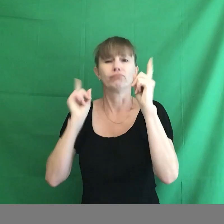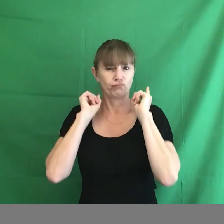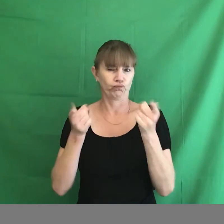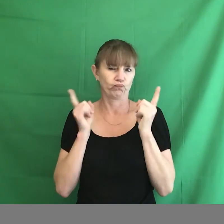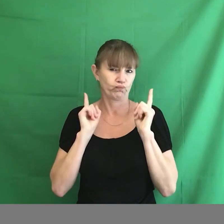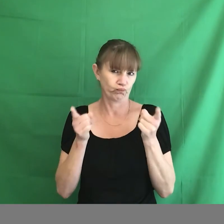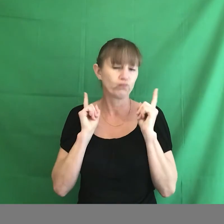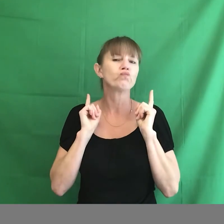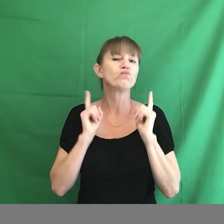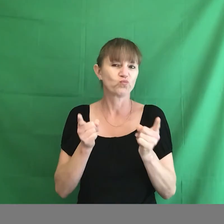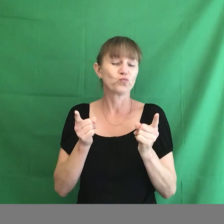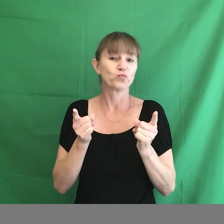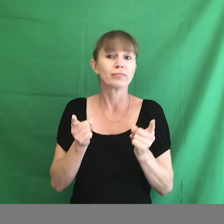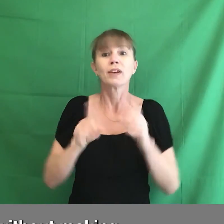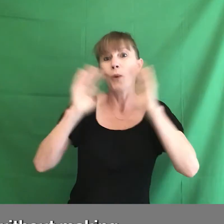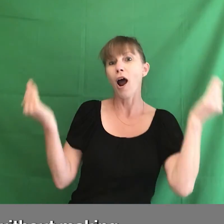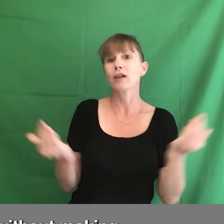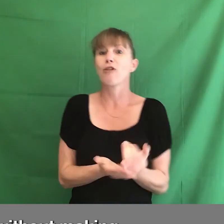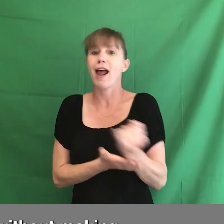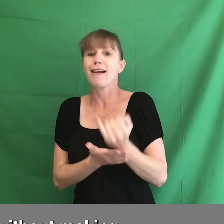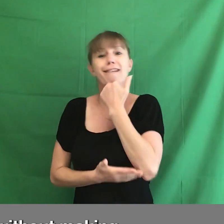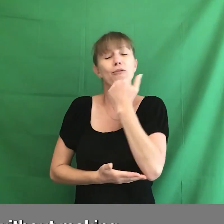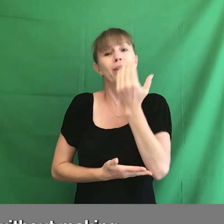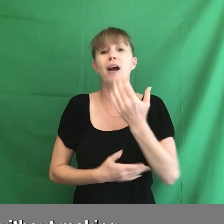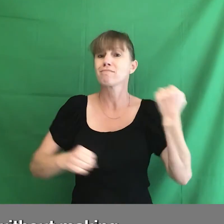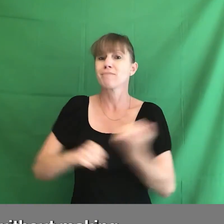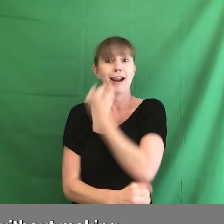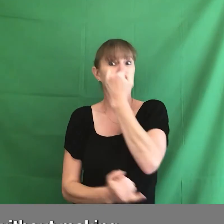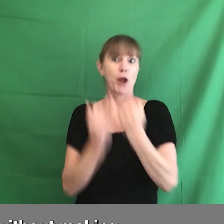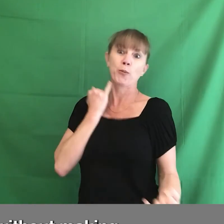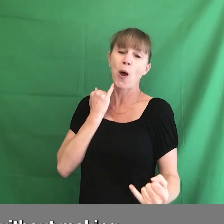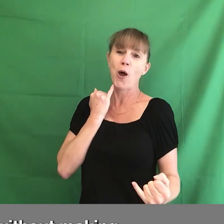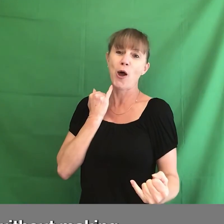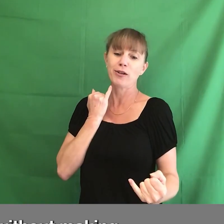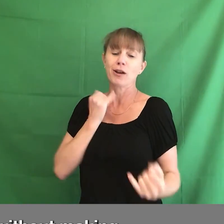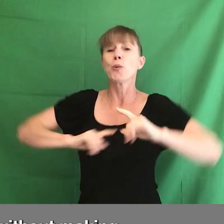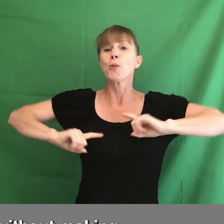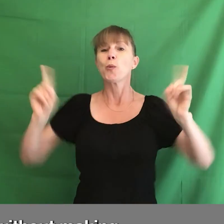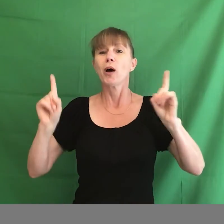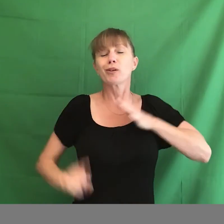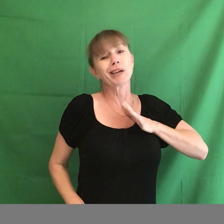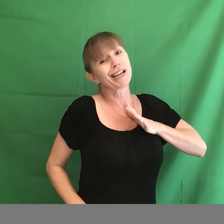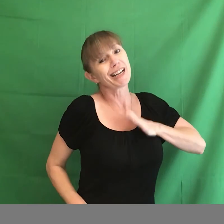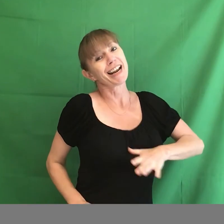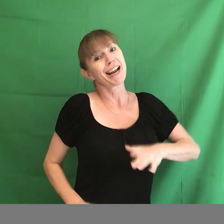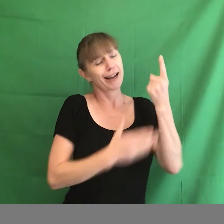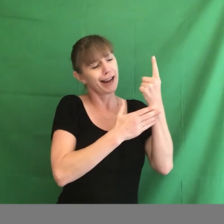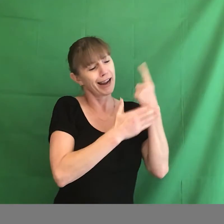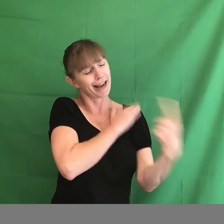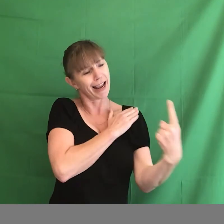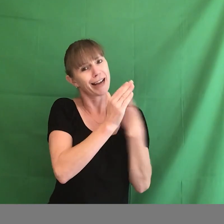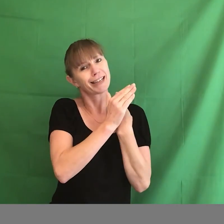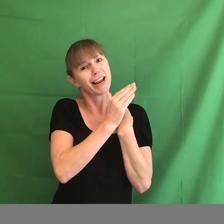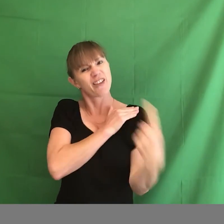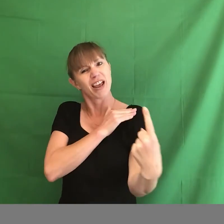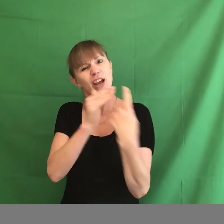to see. The world's grey enough without making it worse. What we need